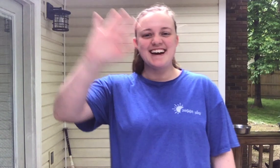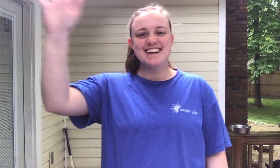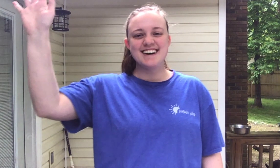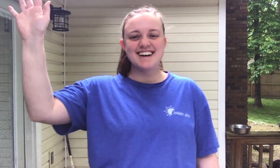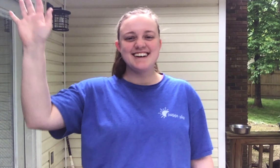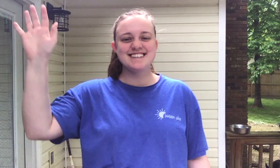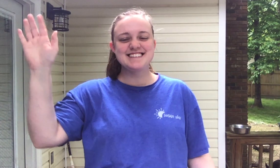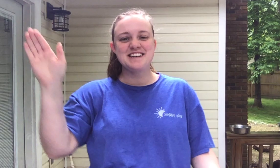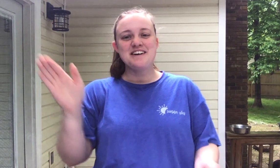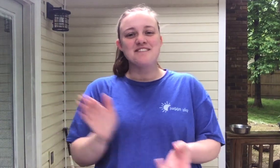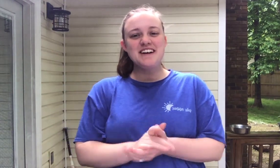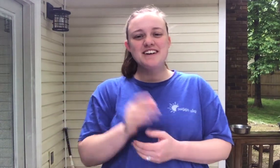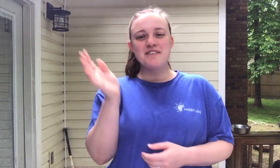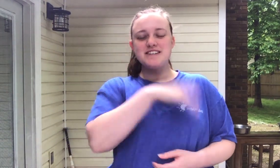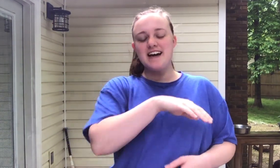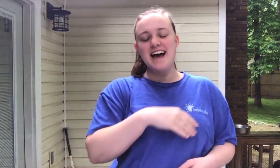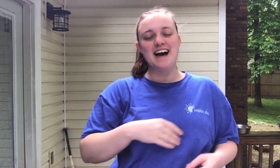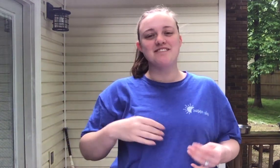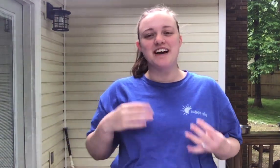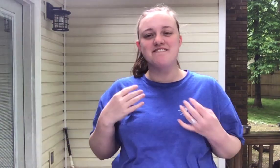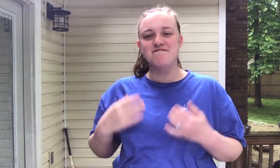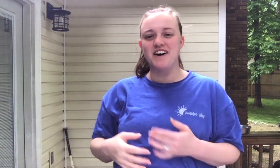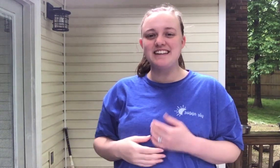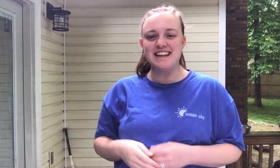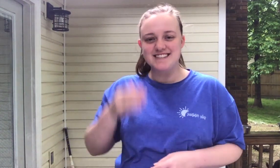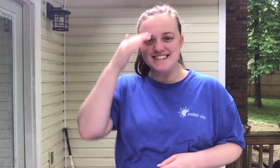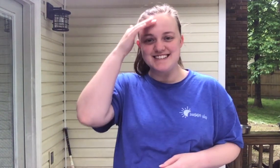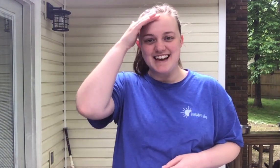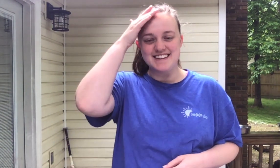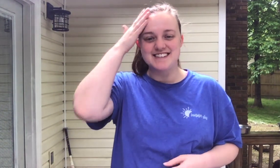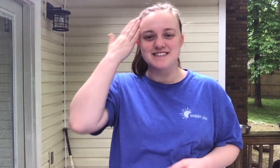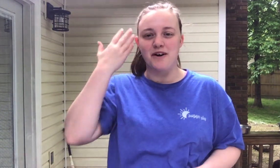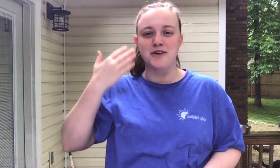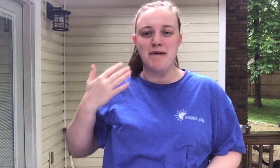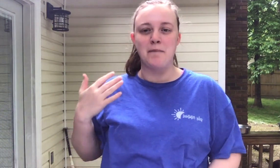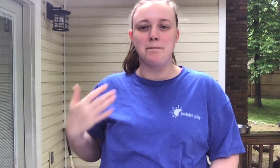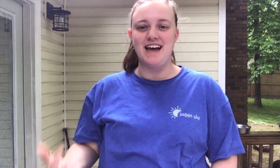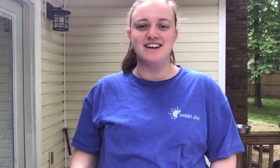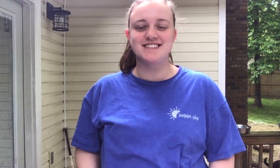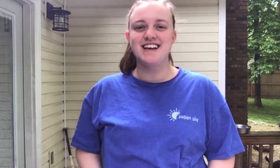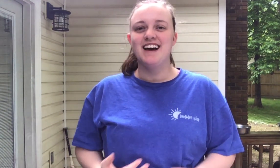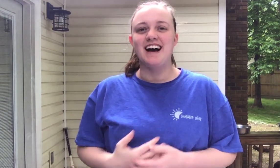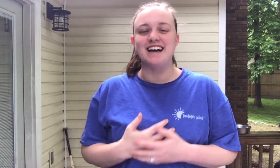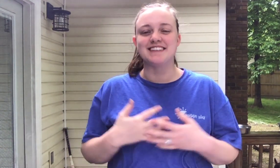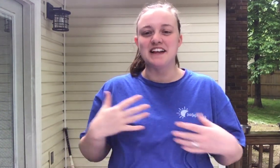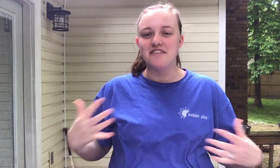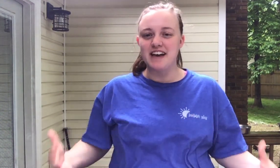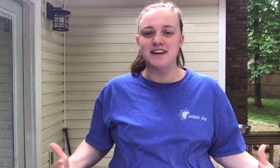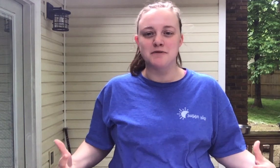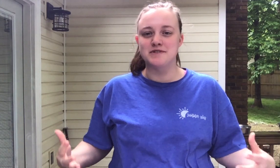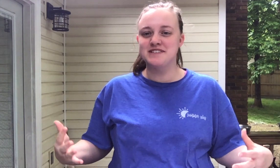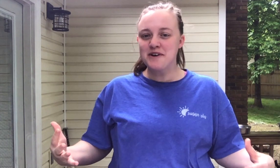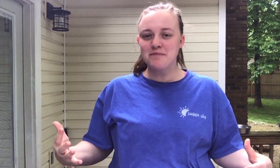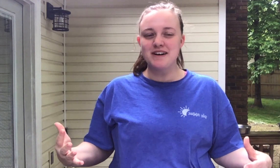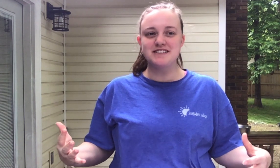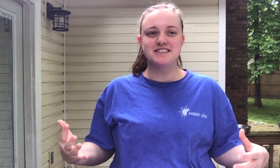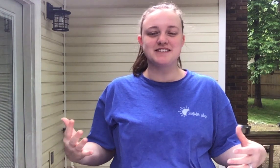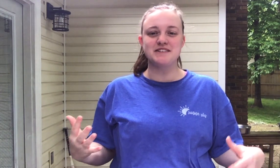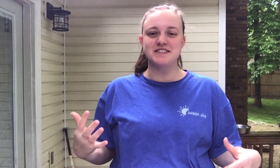Hey guys, we are going to have a fun lesson today, and this is all about pets. I love animals so much, so this is